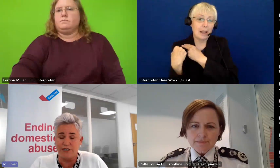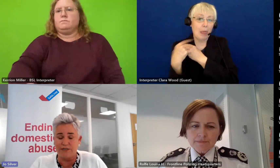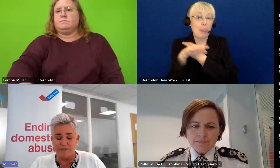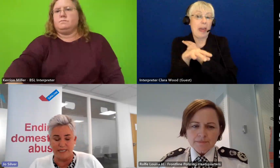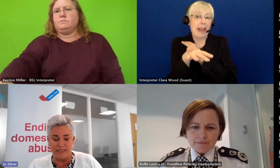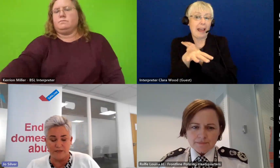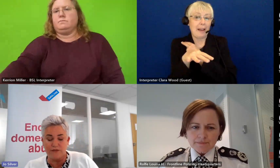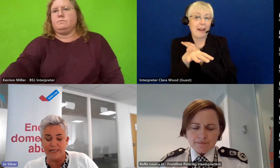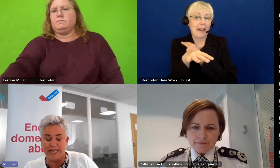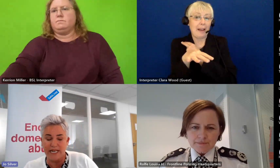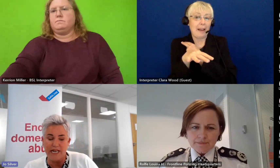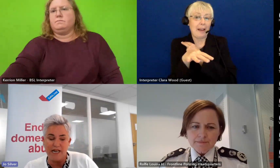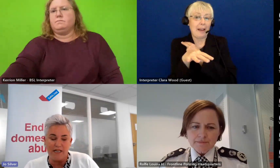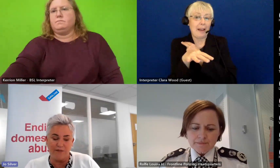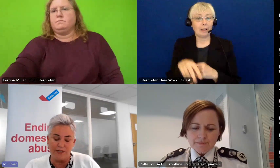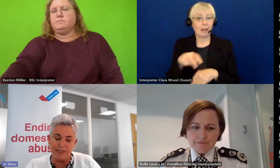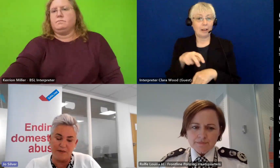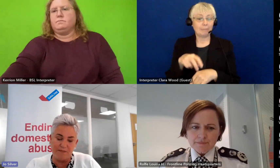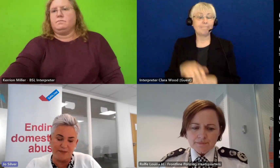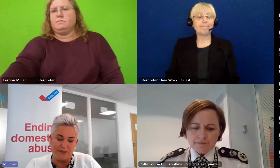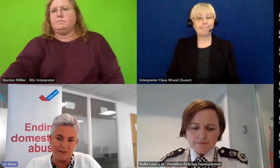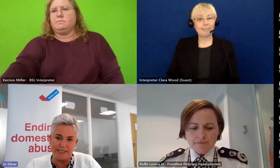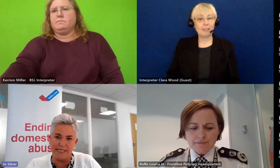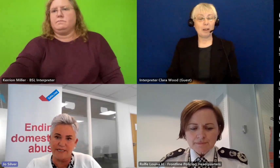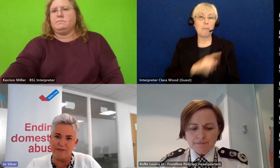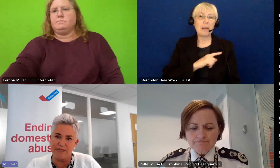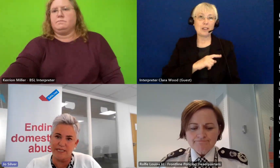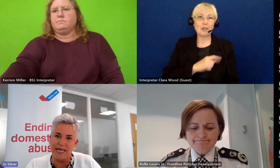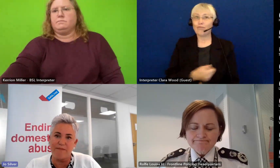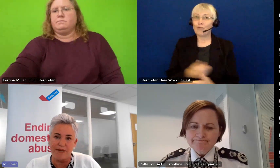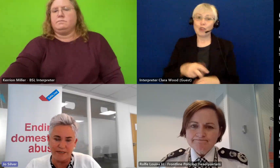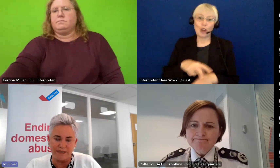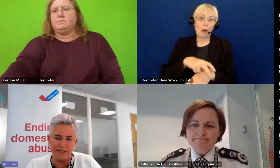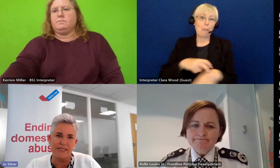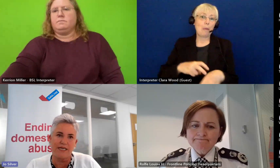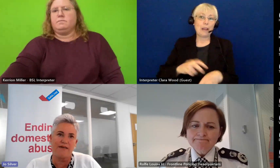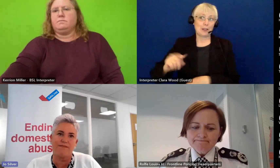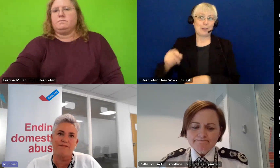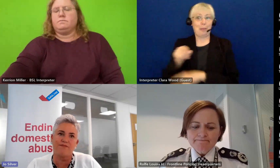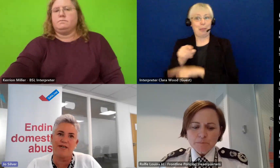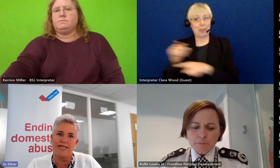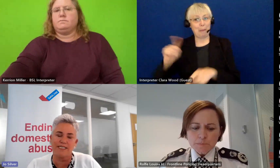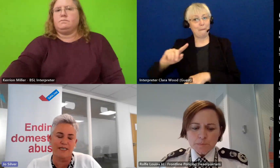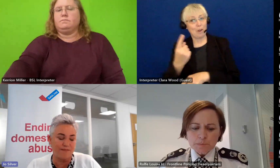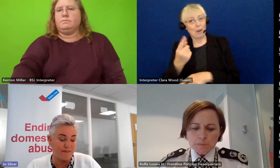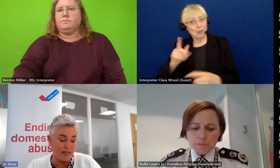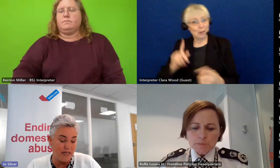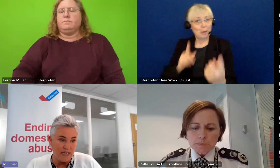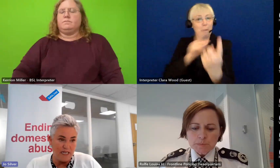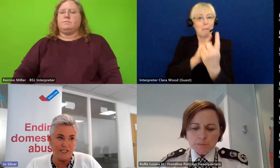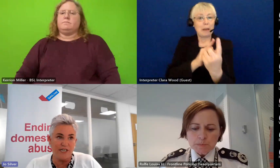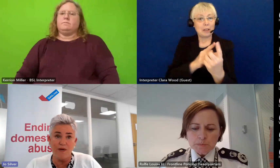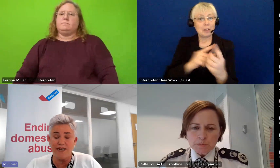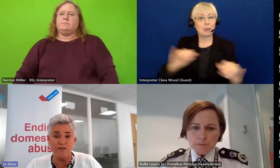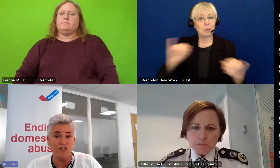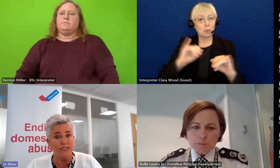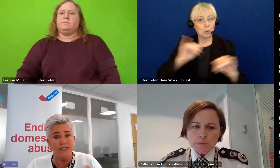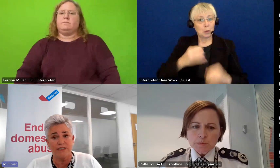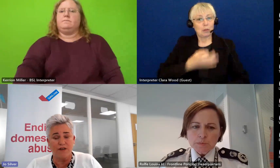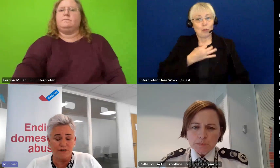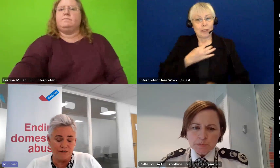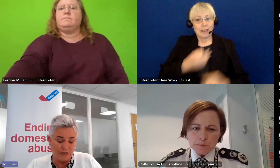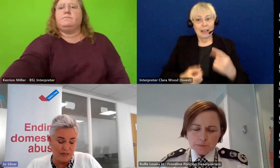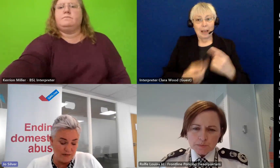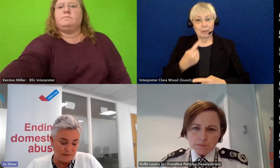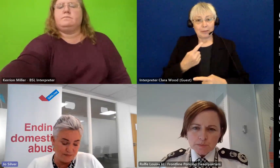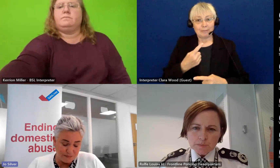because as you know, the police are normally the first people to deal with the imminent risk. So we've